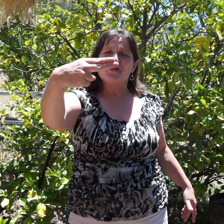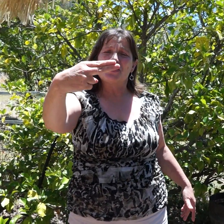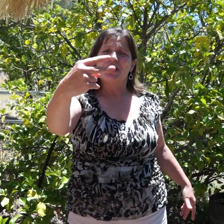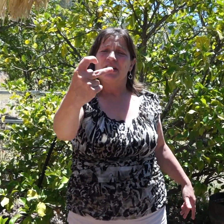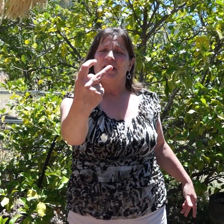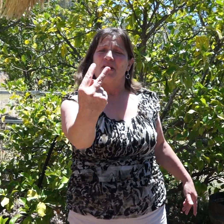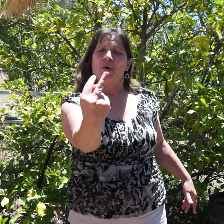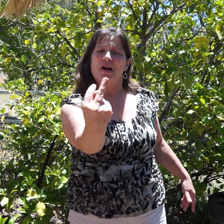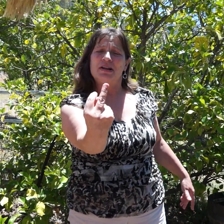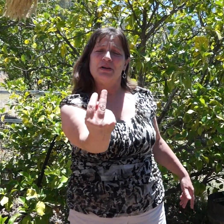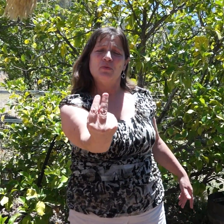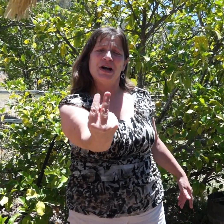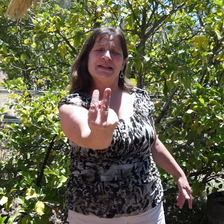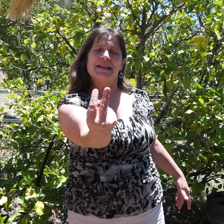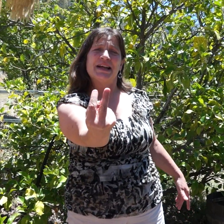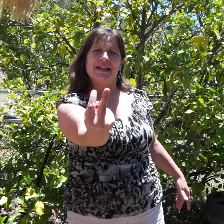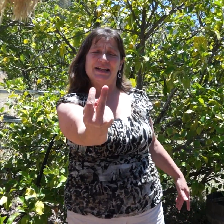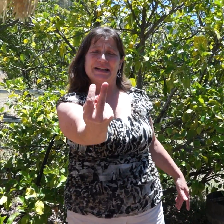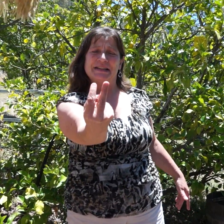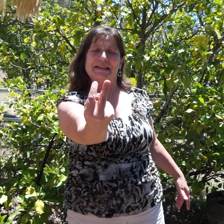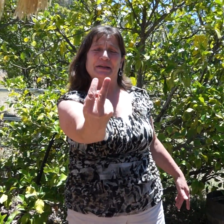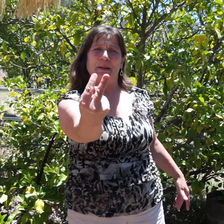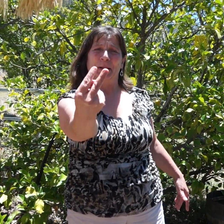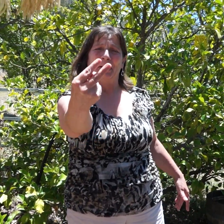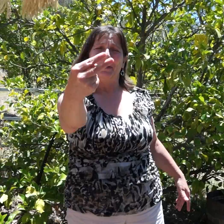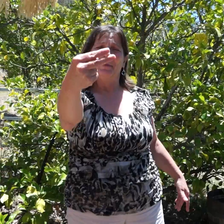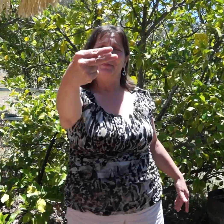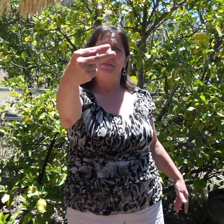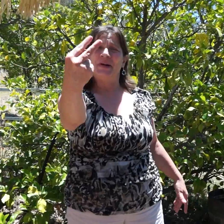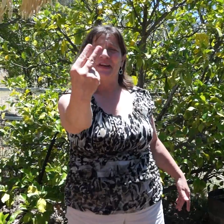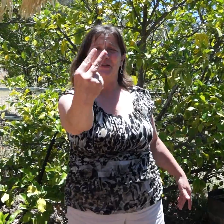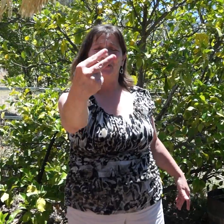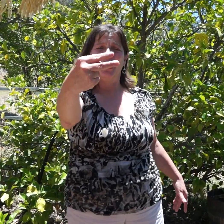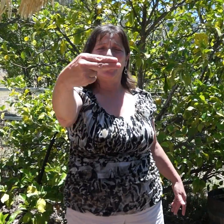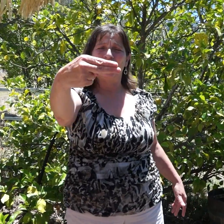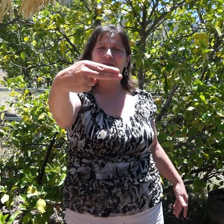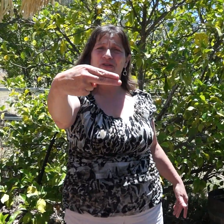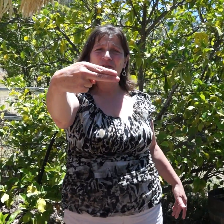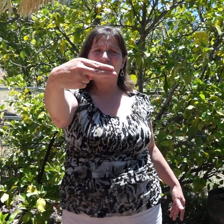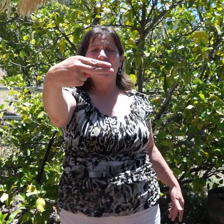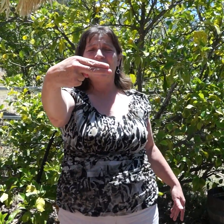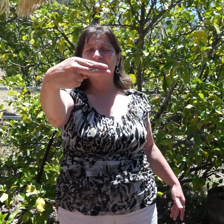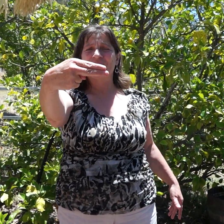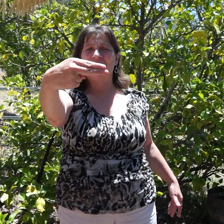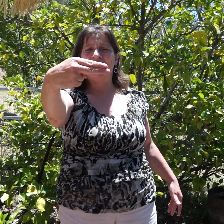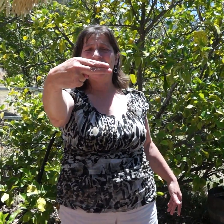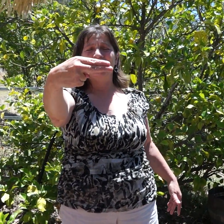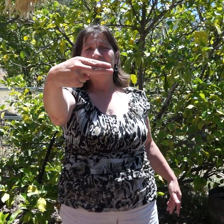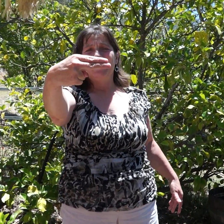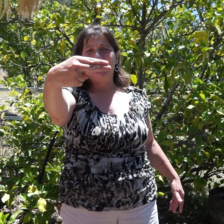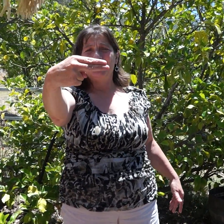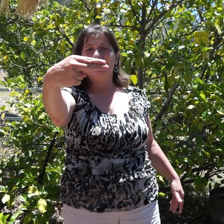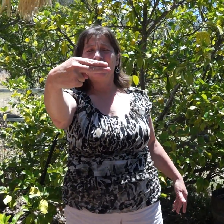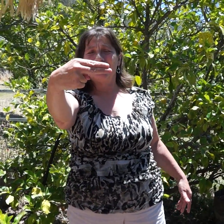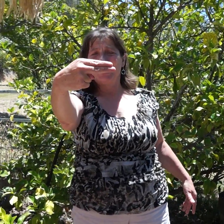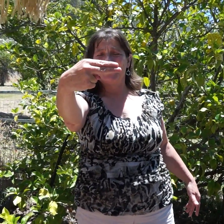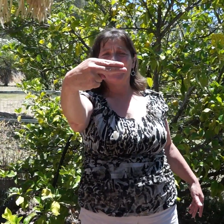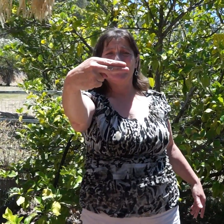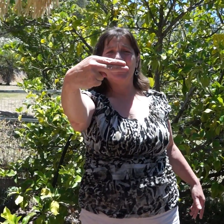H, well, it was like this, but that's too hard. So it fell on its side and no longer has the line